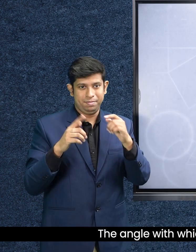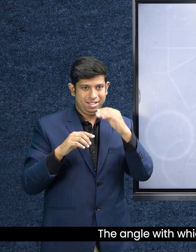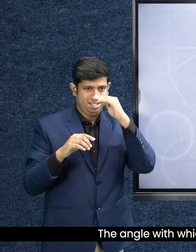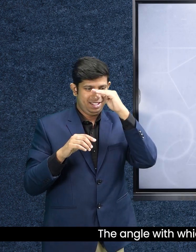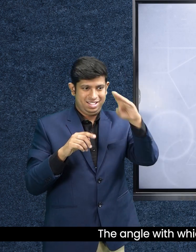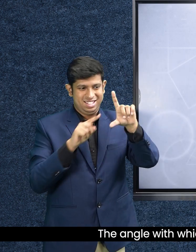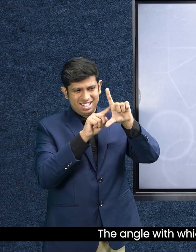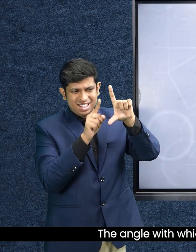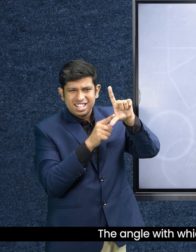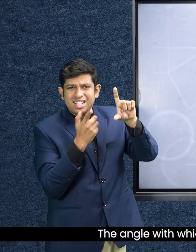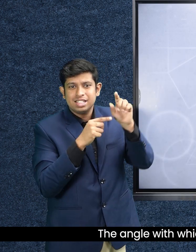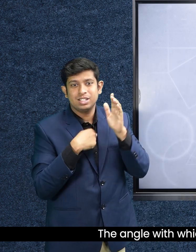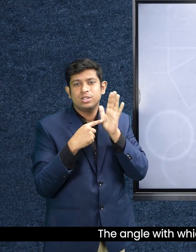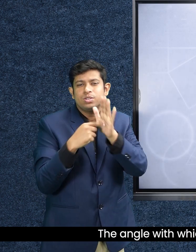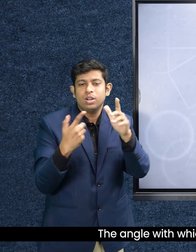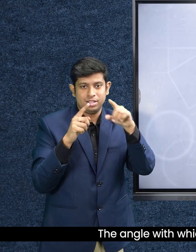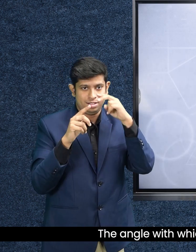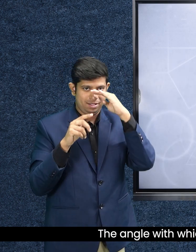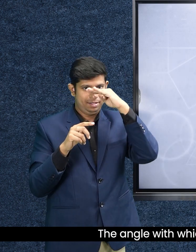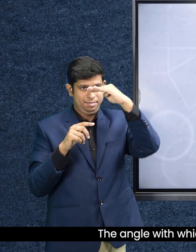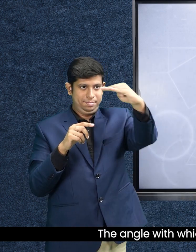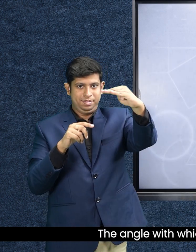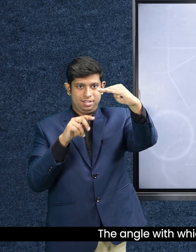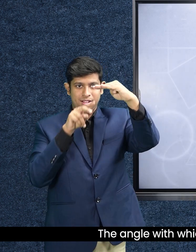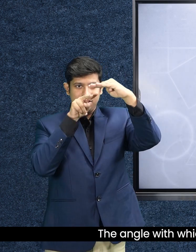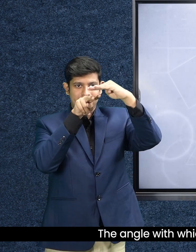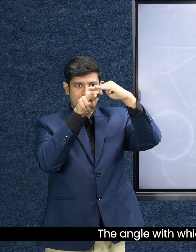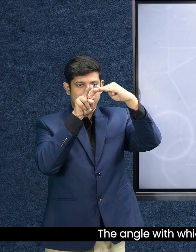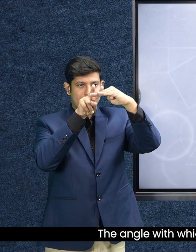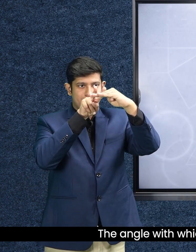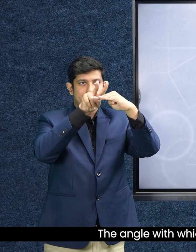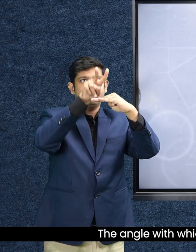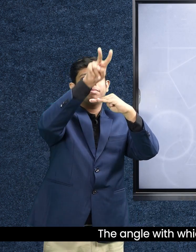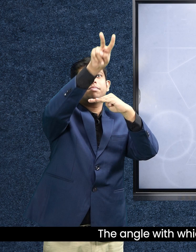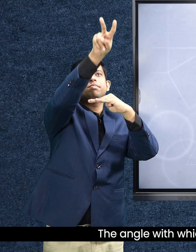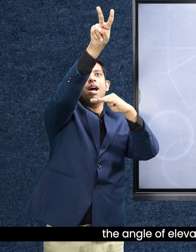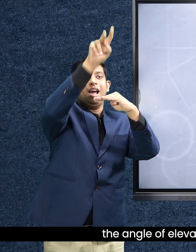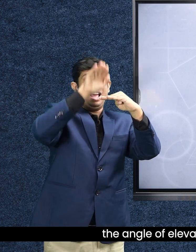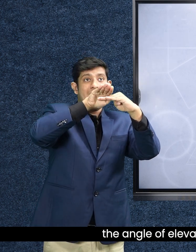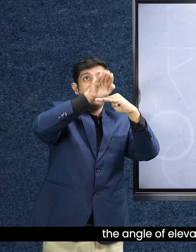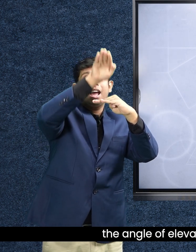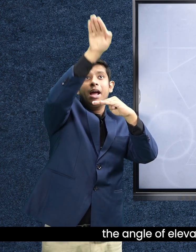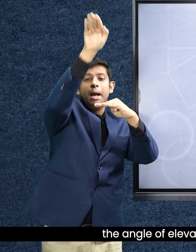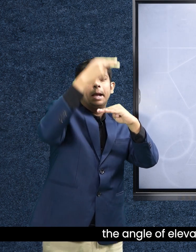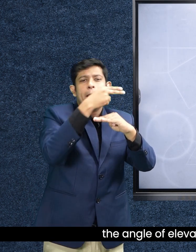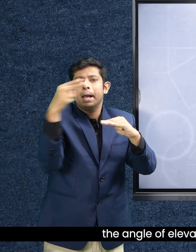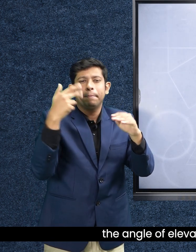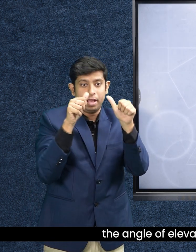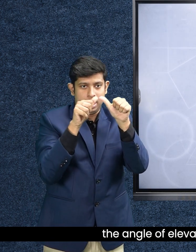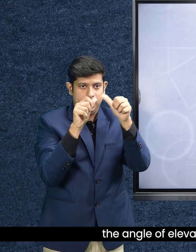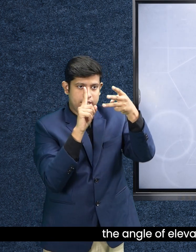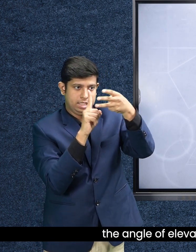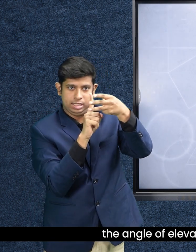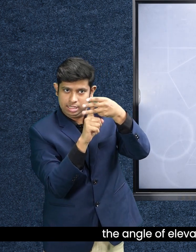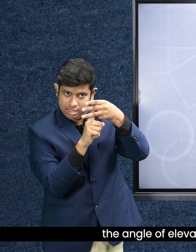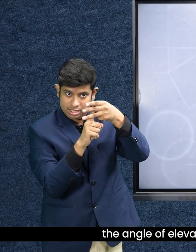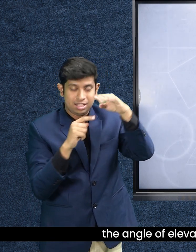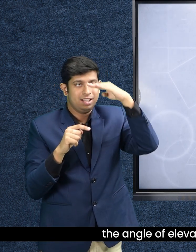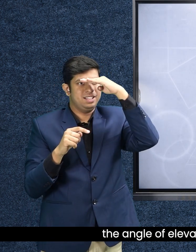The angle with which he watches the plane corresponds to the angle of elevation, and the angle of watching the